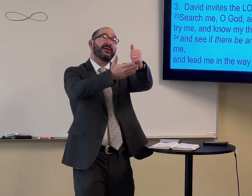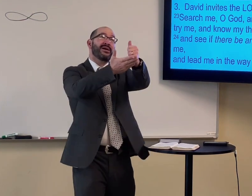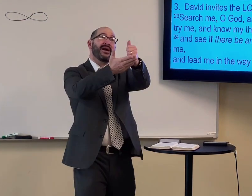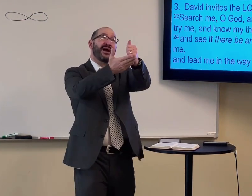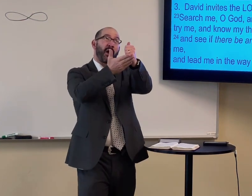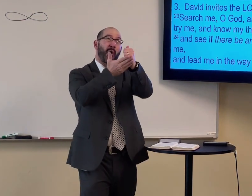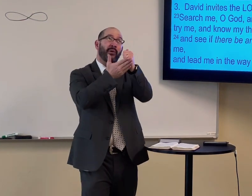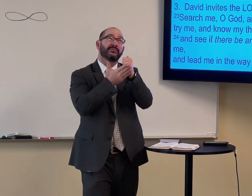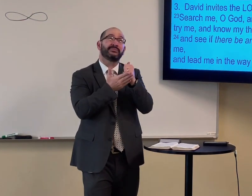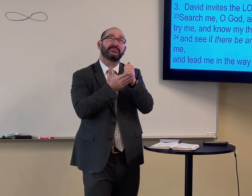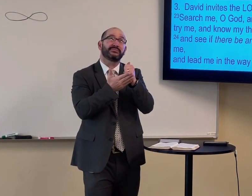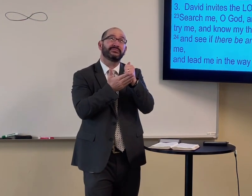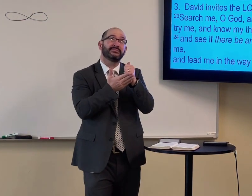Please, God, help me.